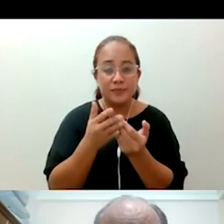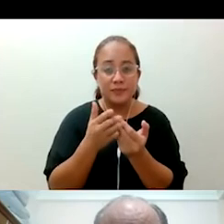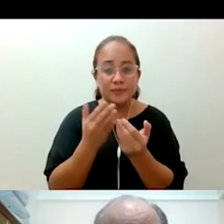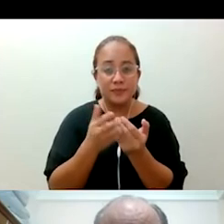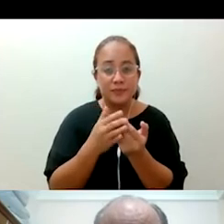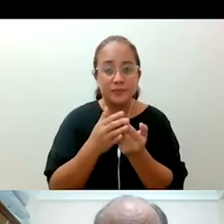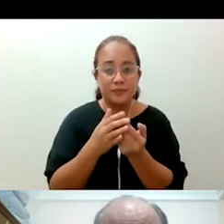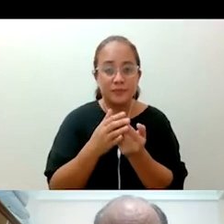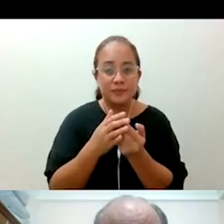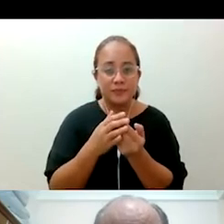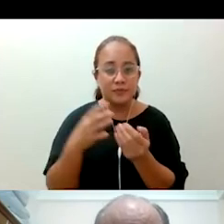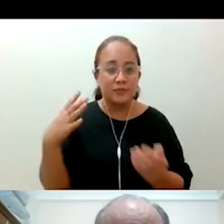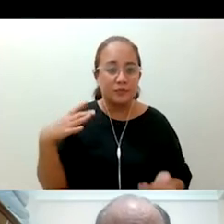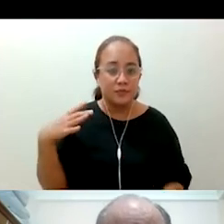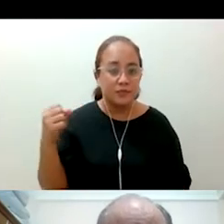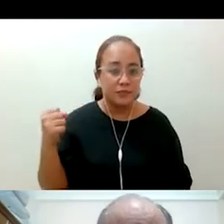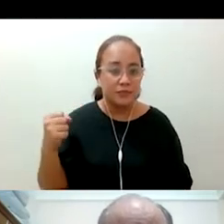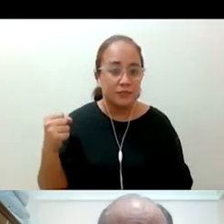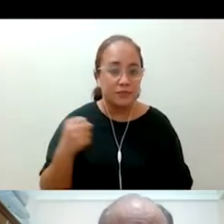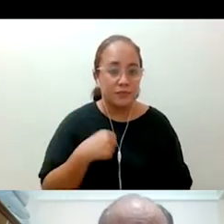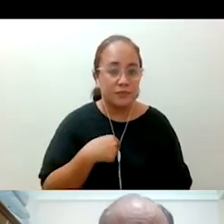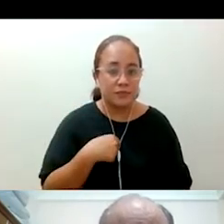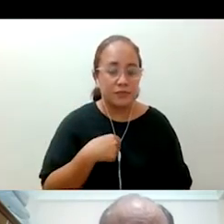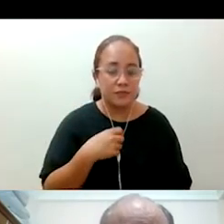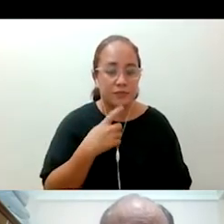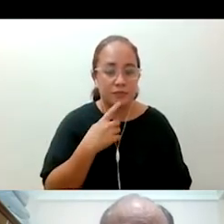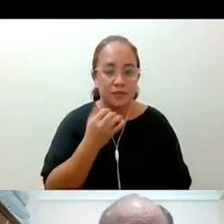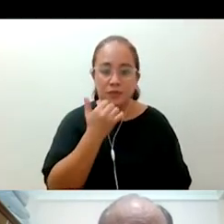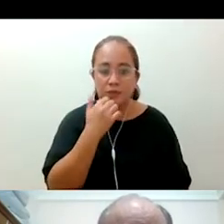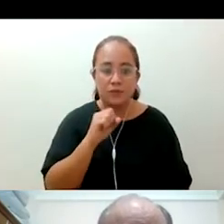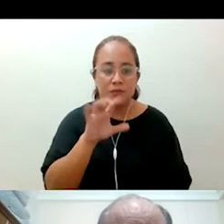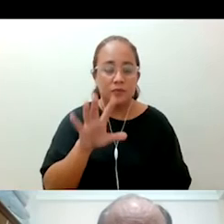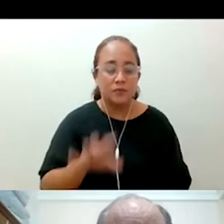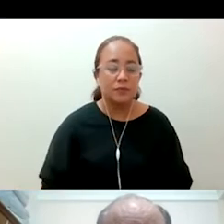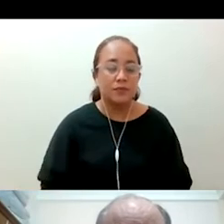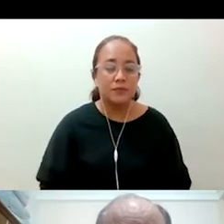is, hold on a second. Sorry, I have the wrong